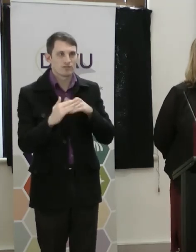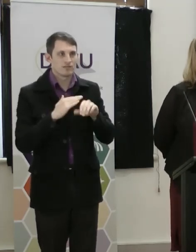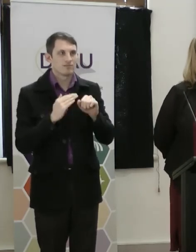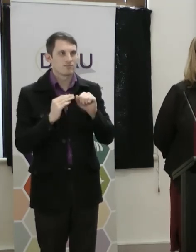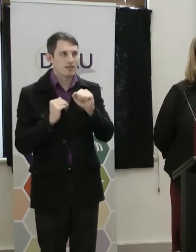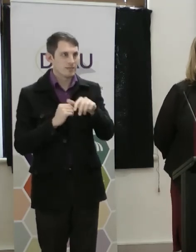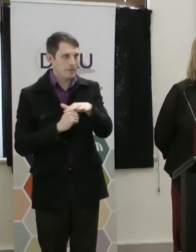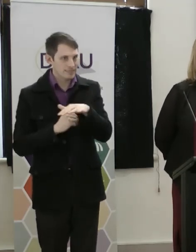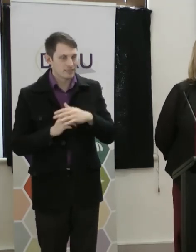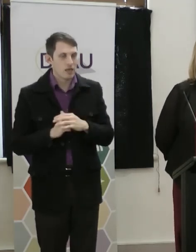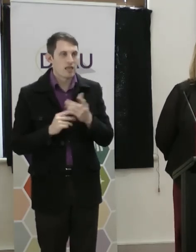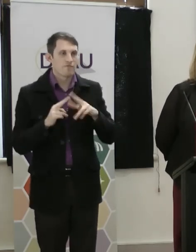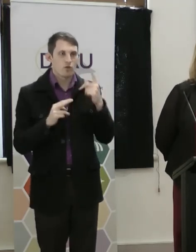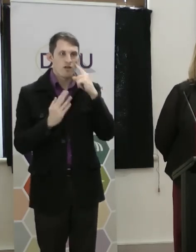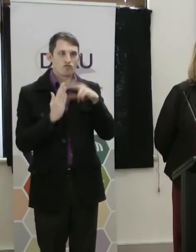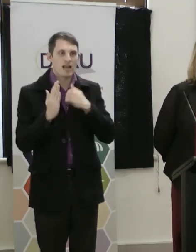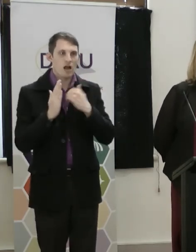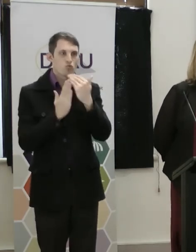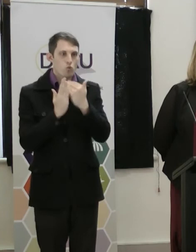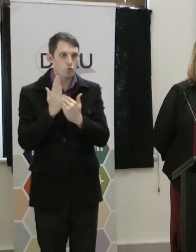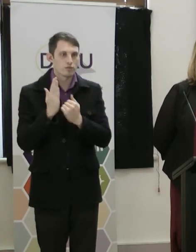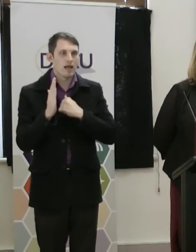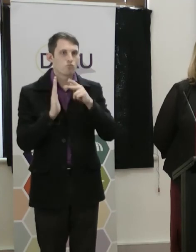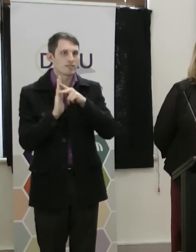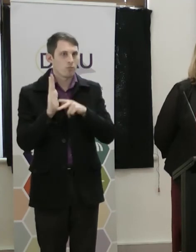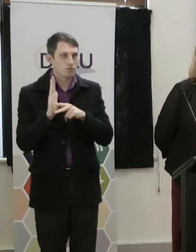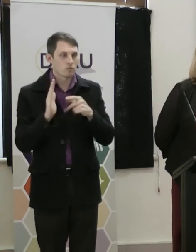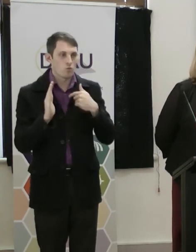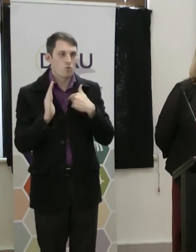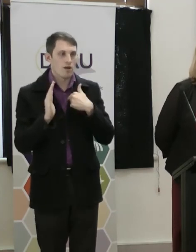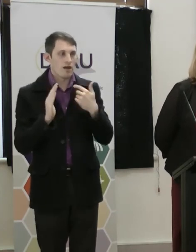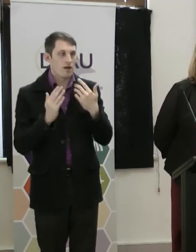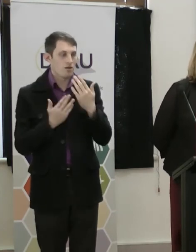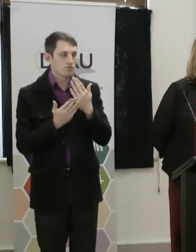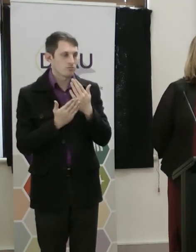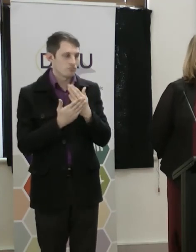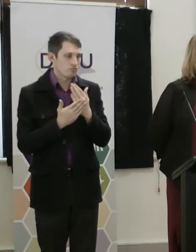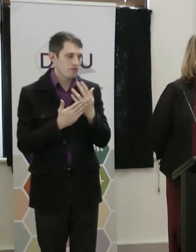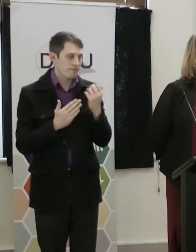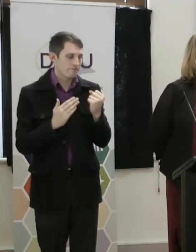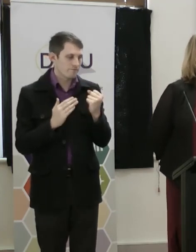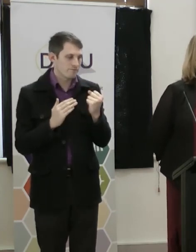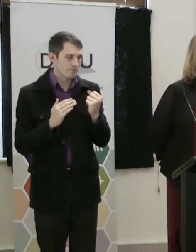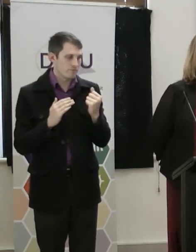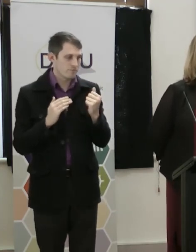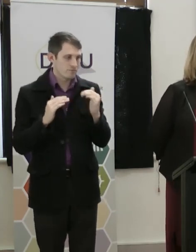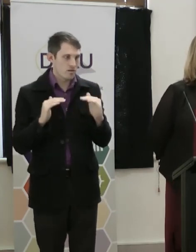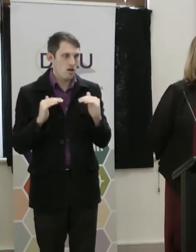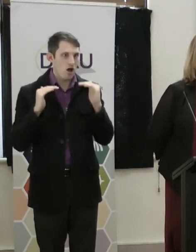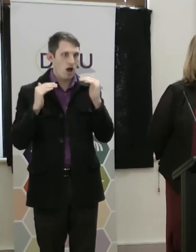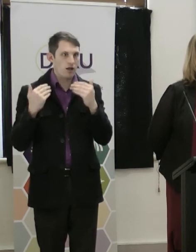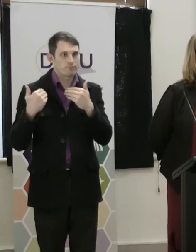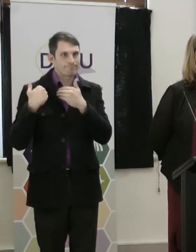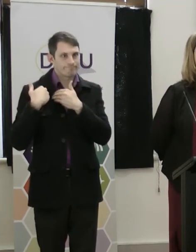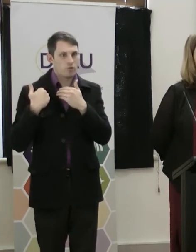advocates. But if you read our rules and principles, we actually have a higher I guess there's a higher impost on us to ensure that where